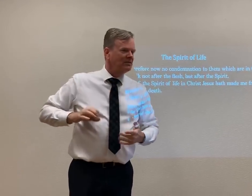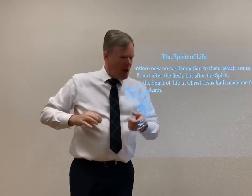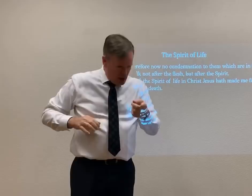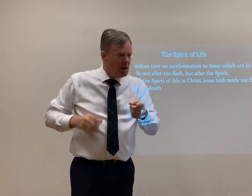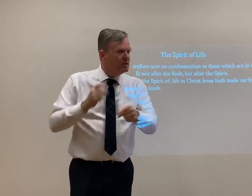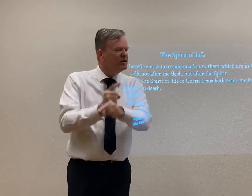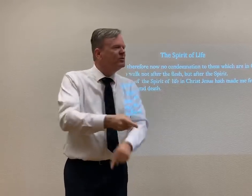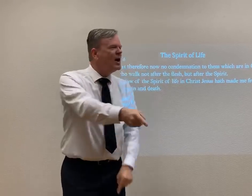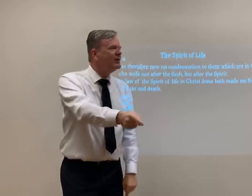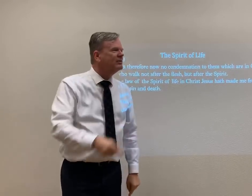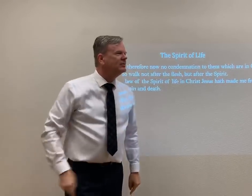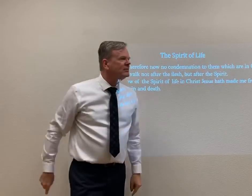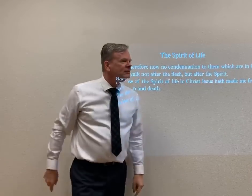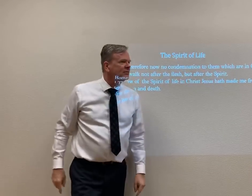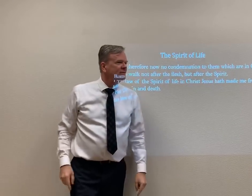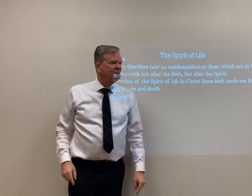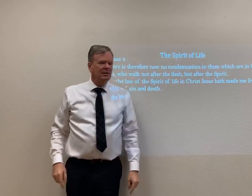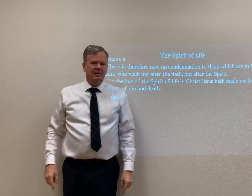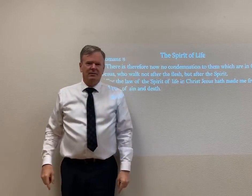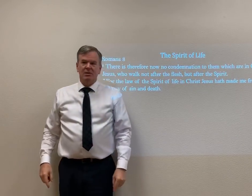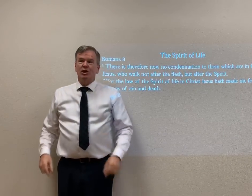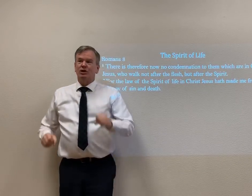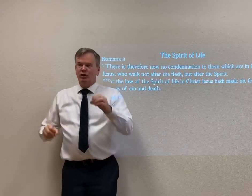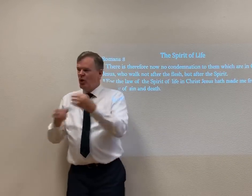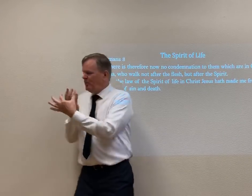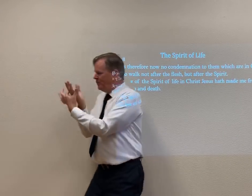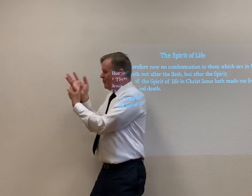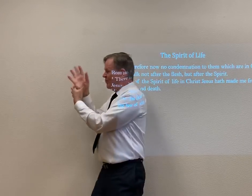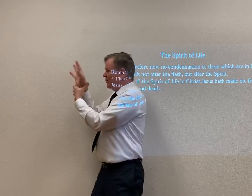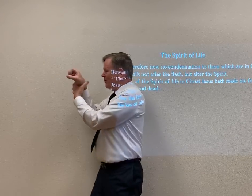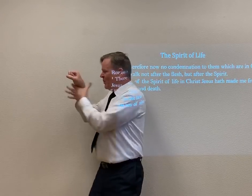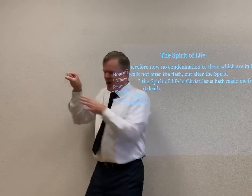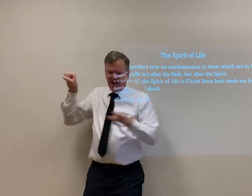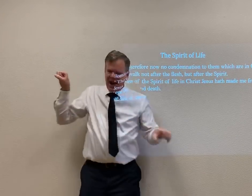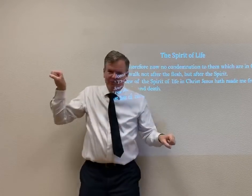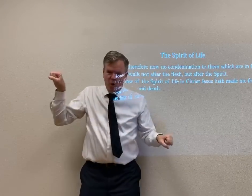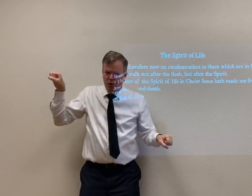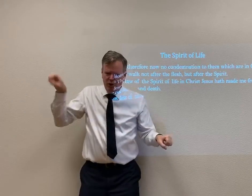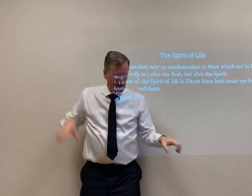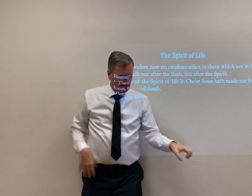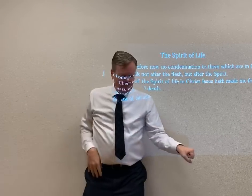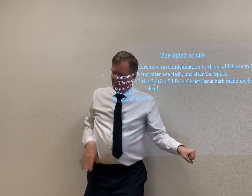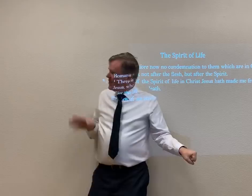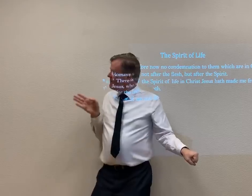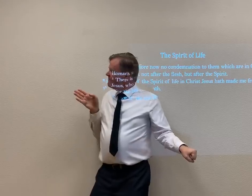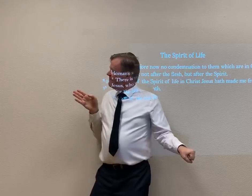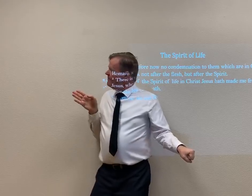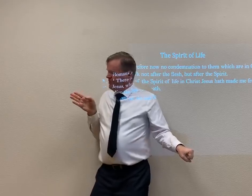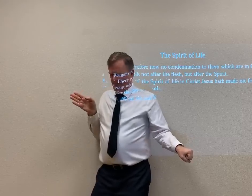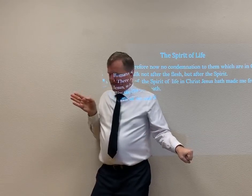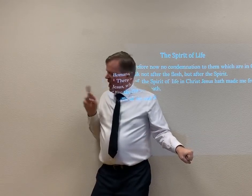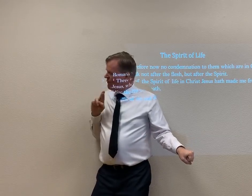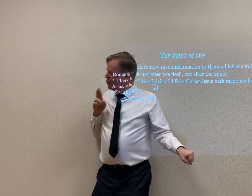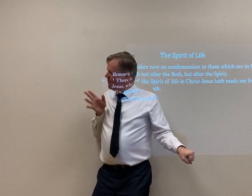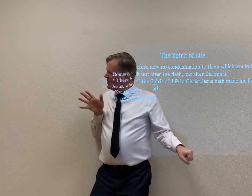Christ. Right, and that's the idea we need to have, okay? So just like that illustration I shared, he sticks his hand in and traps